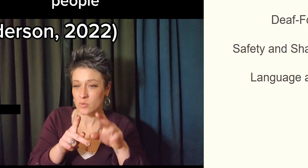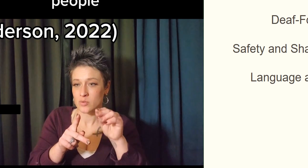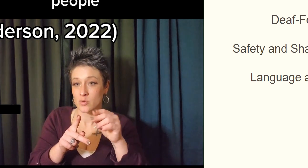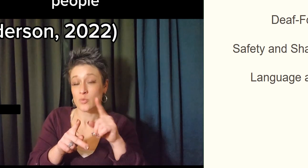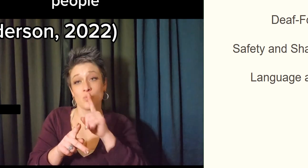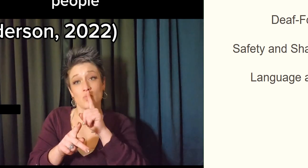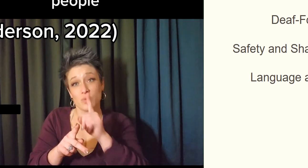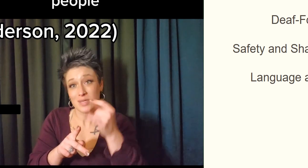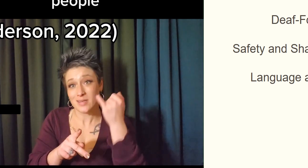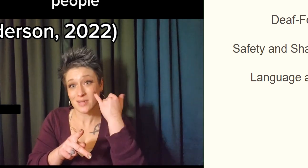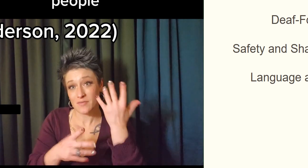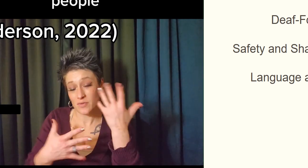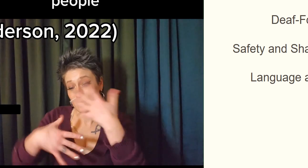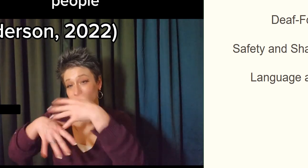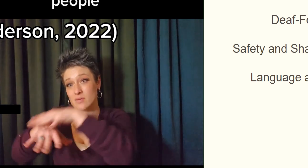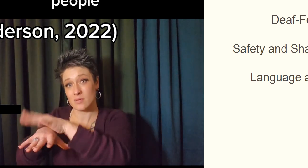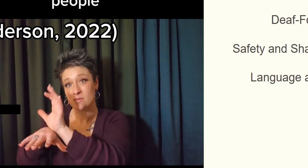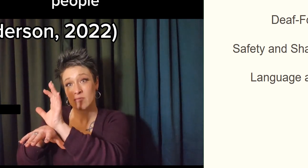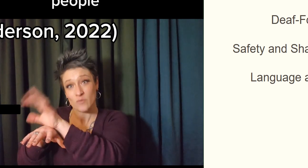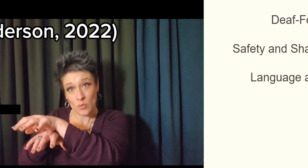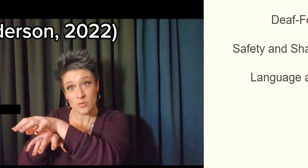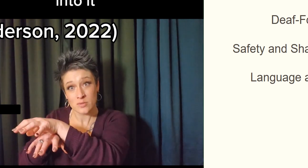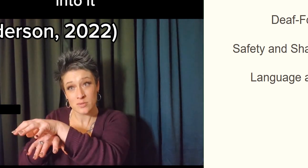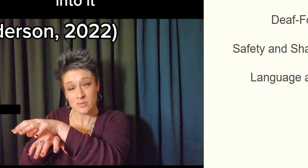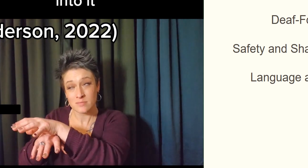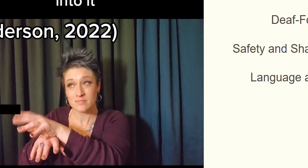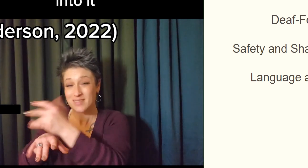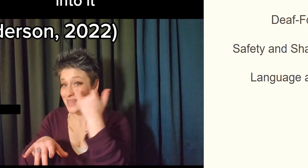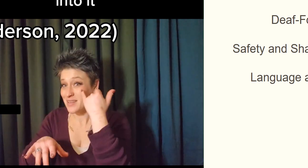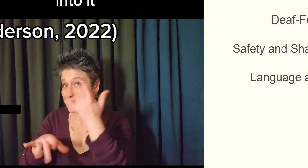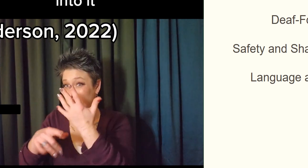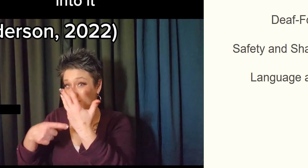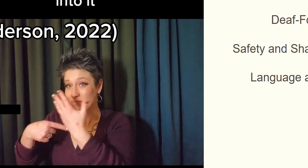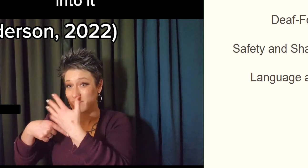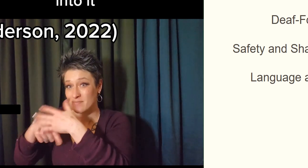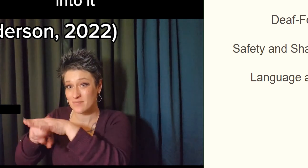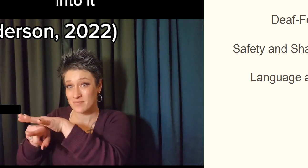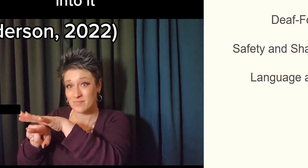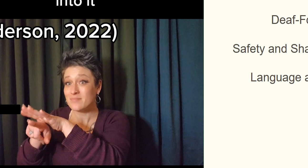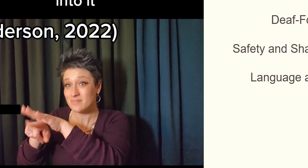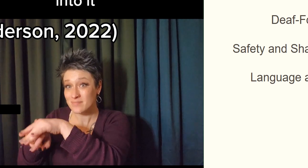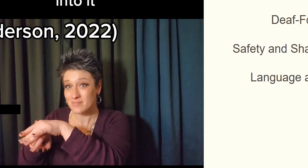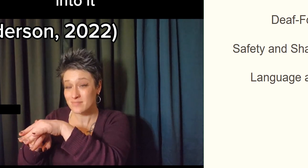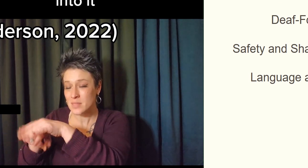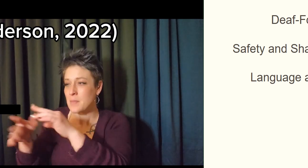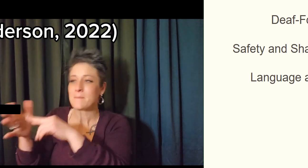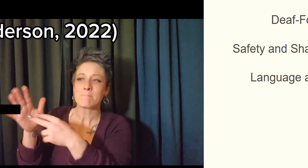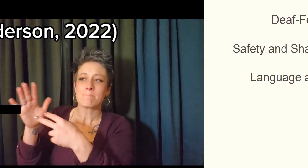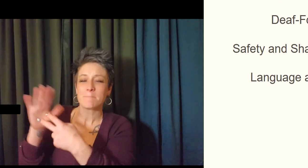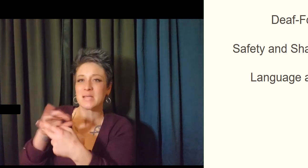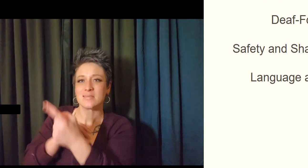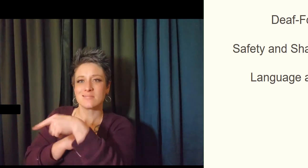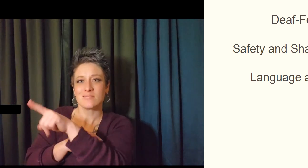picking this up when they're with other deaf people, which means really if they're mainstreamed and forced into it,